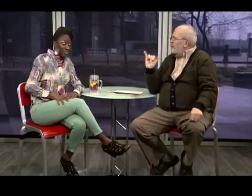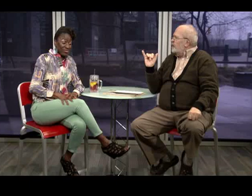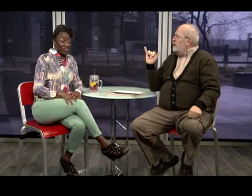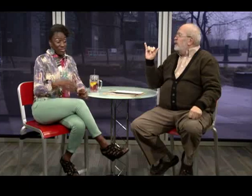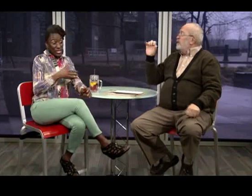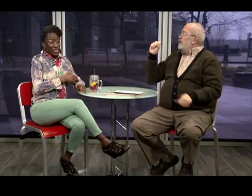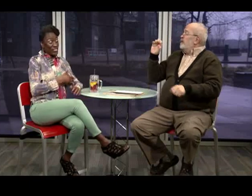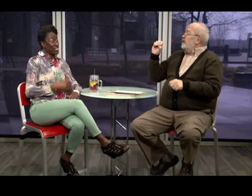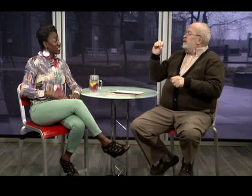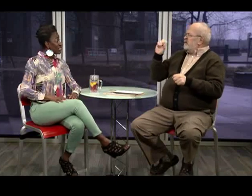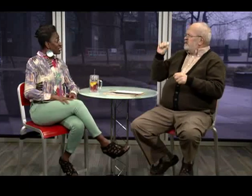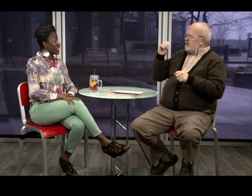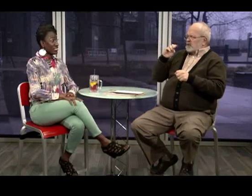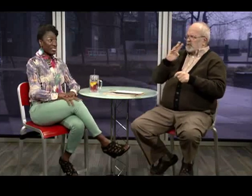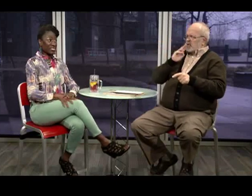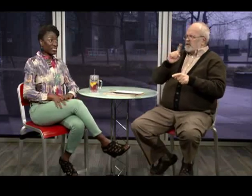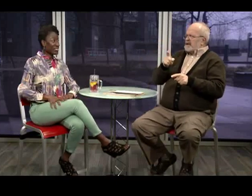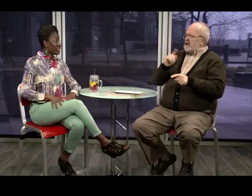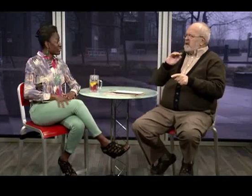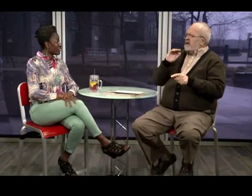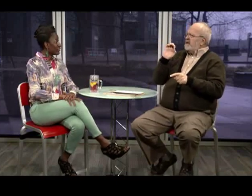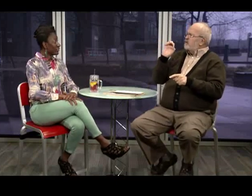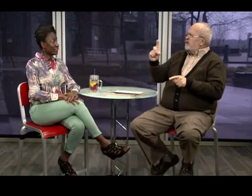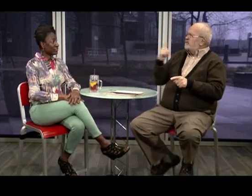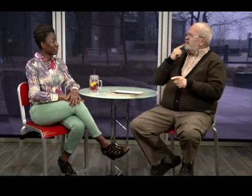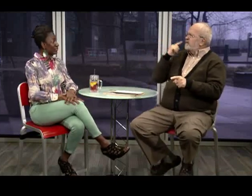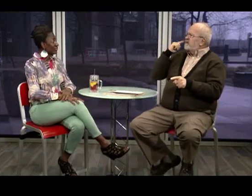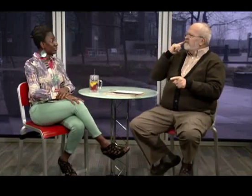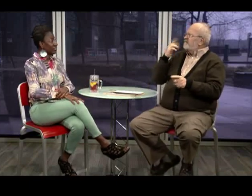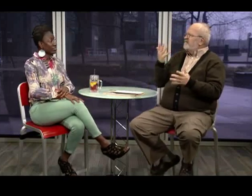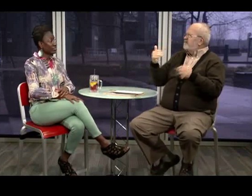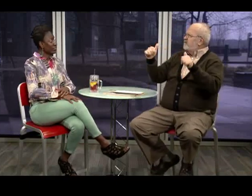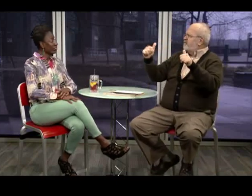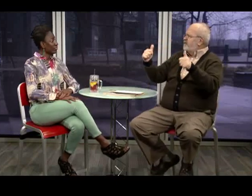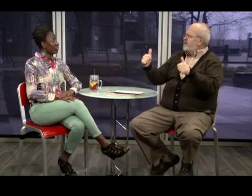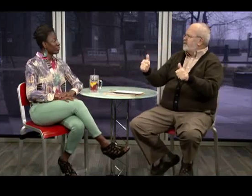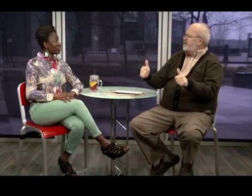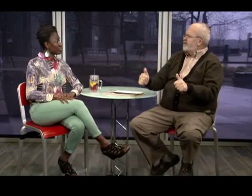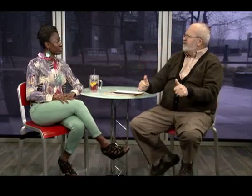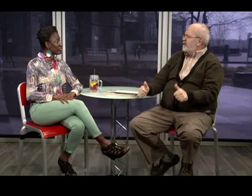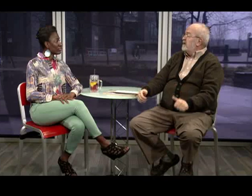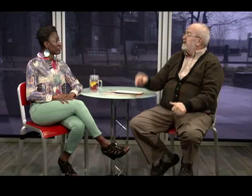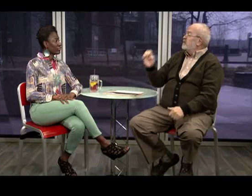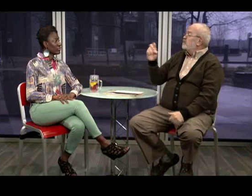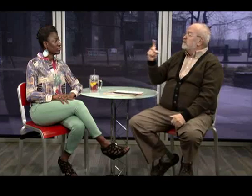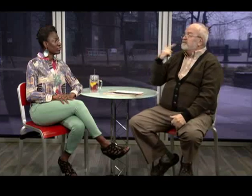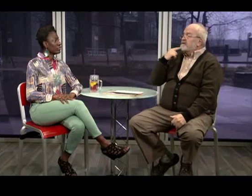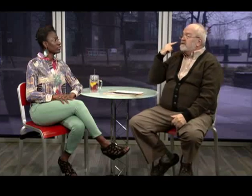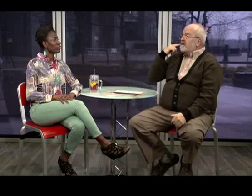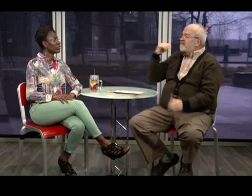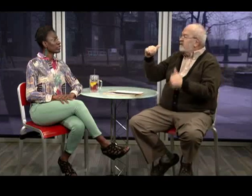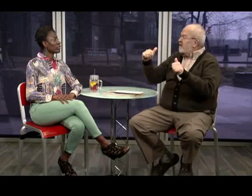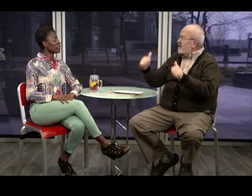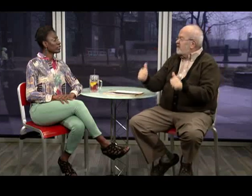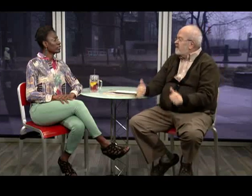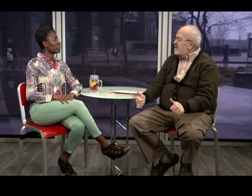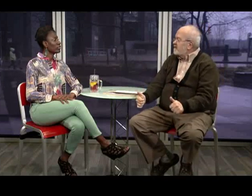another area of schooling that was impacted from the 1880 Milan Conference.